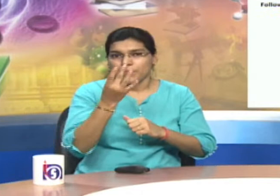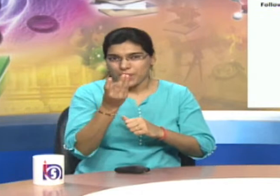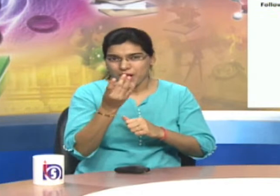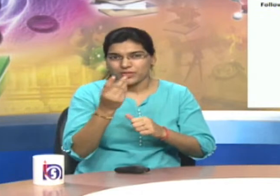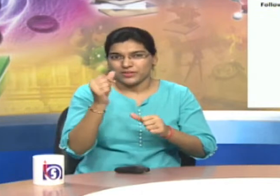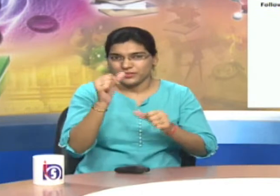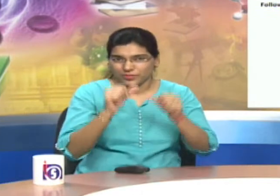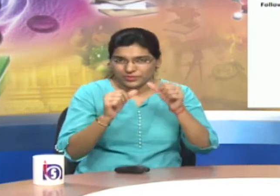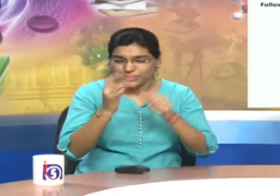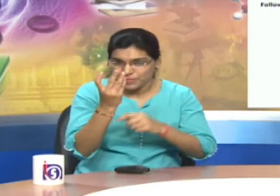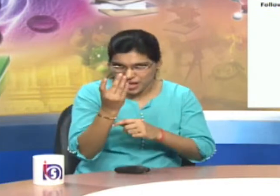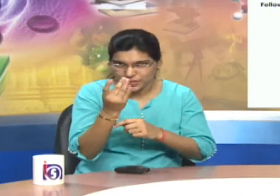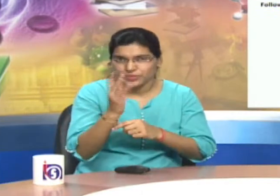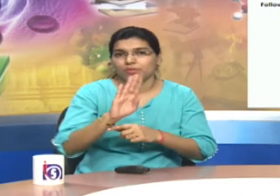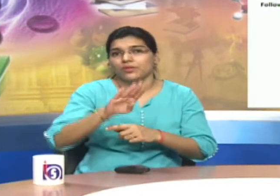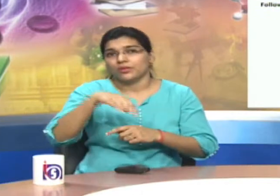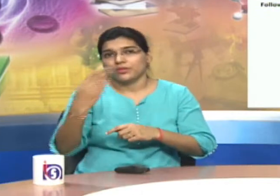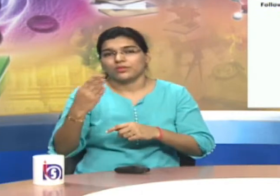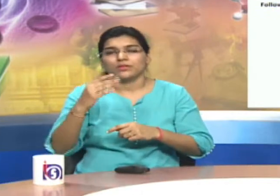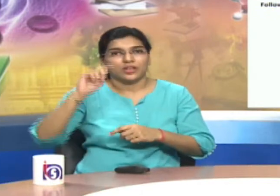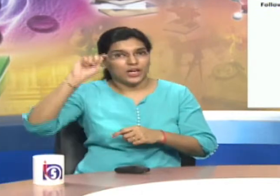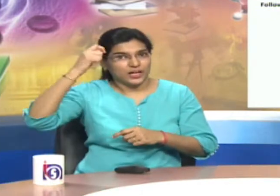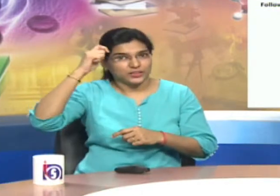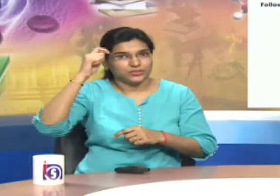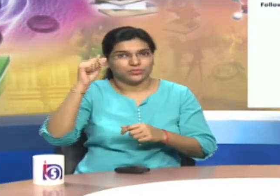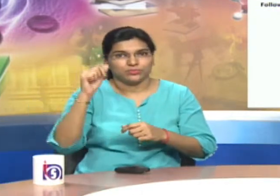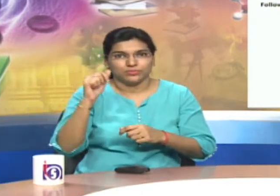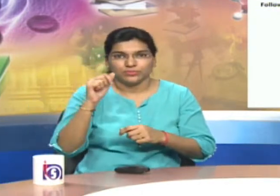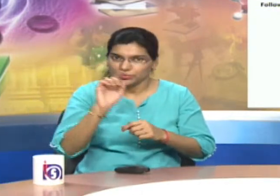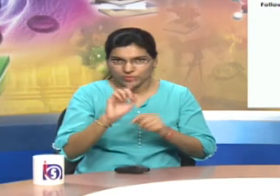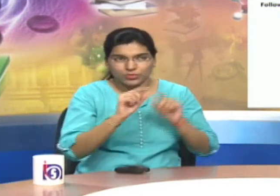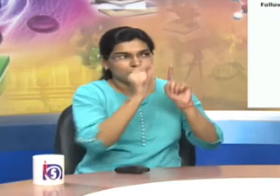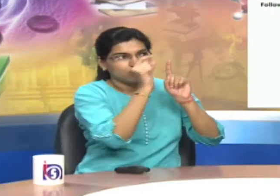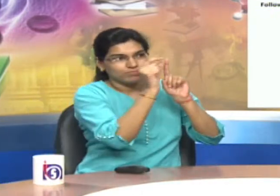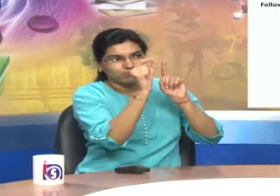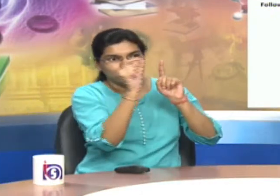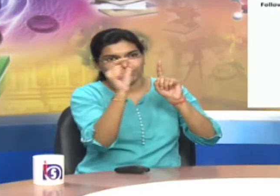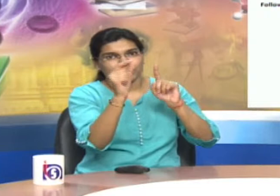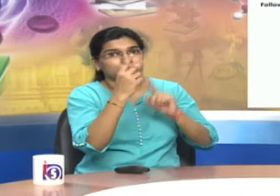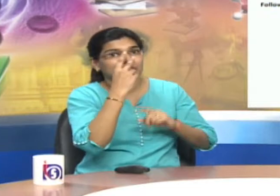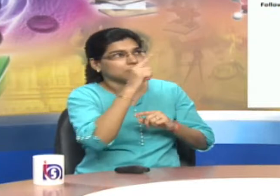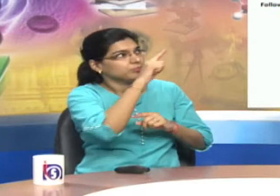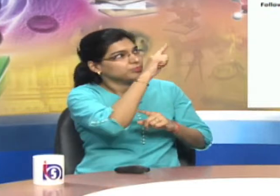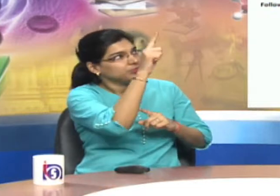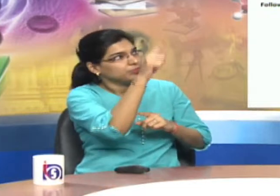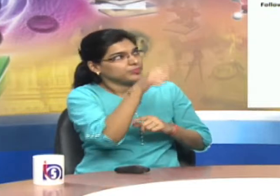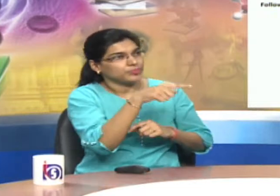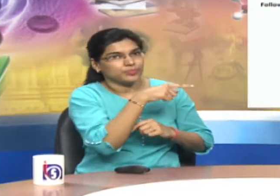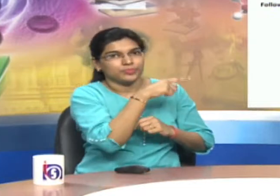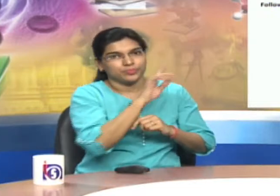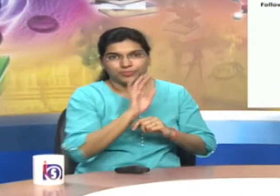and English marks. Marks are written. So subjects' names are written